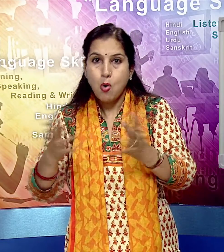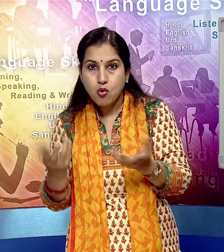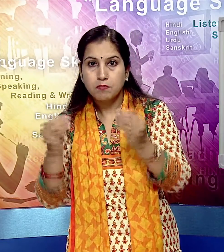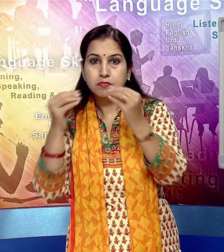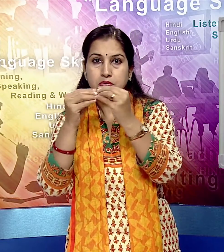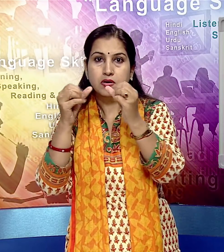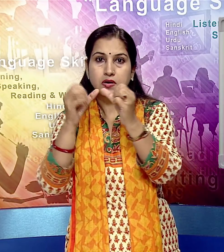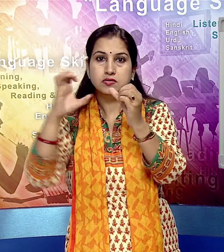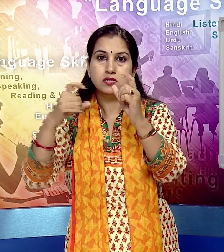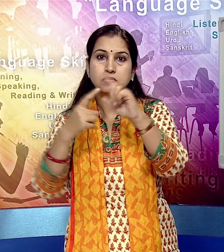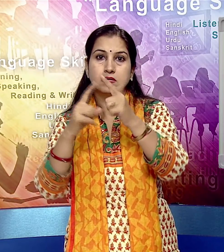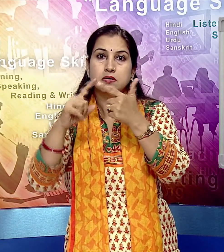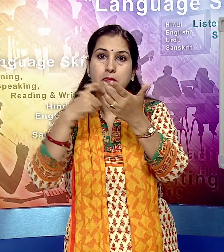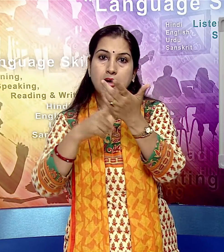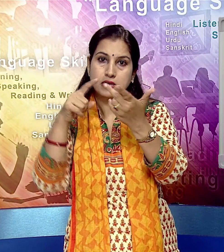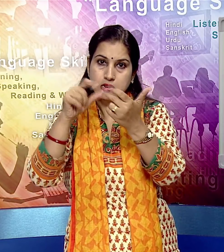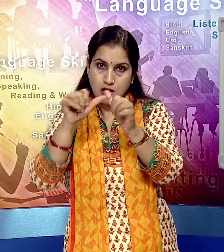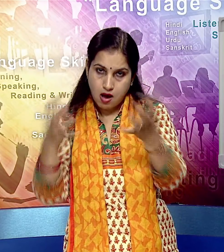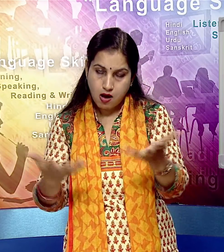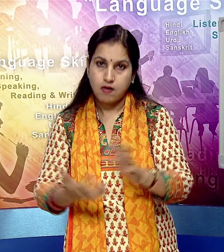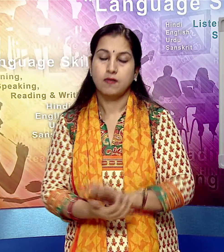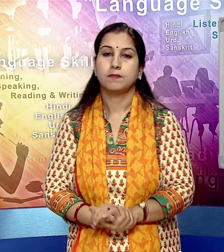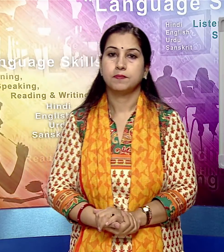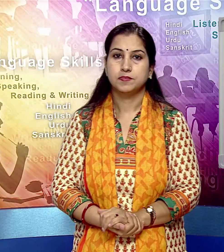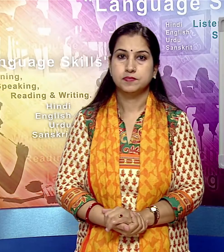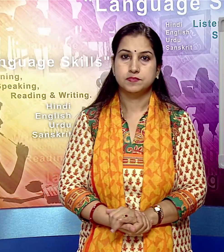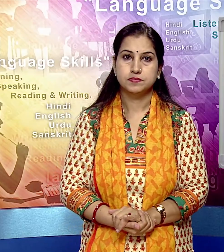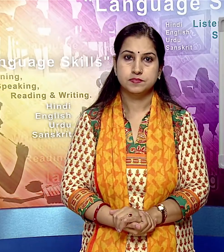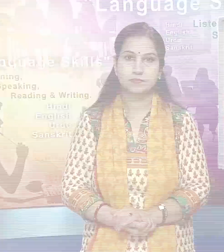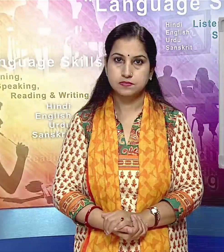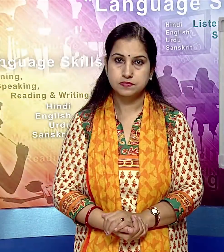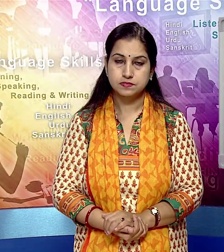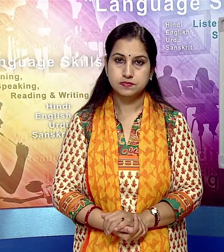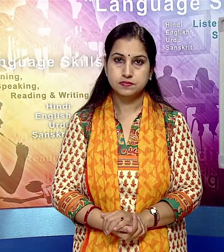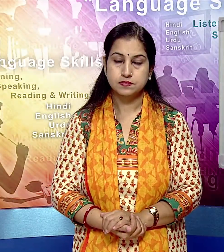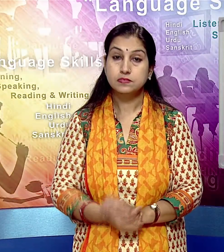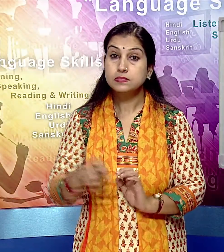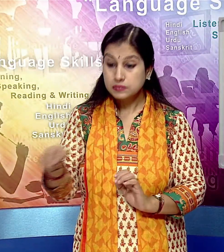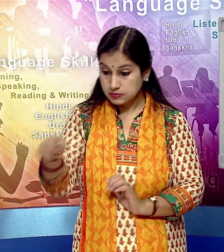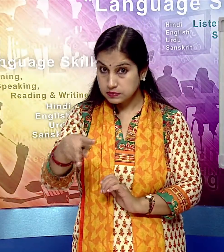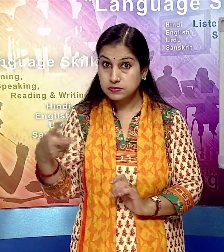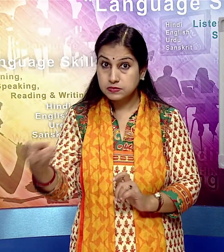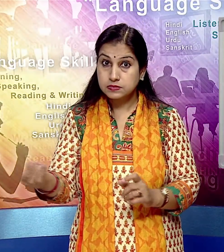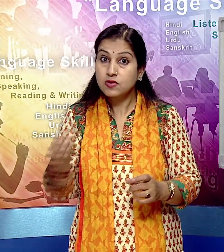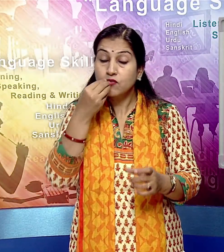we call bacteria or yeast. It brings changes in food